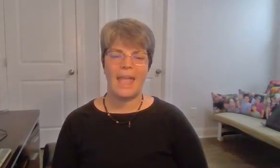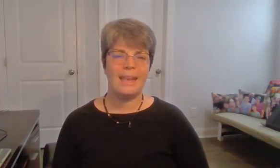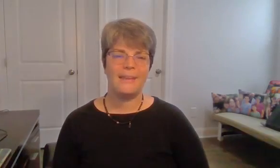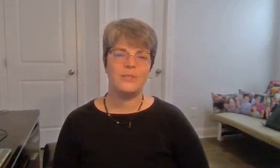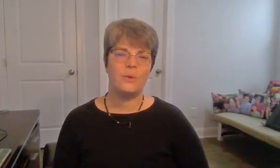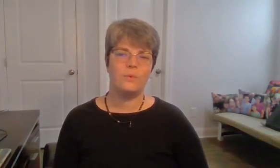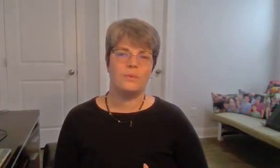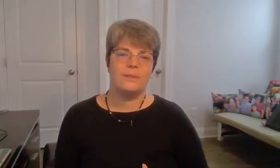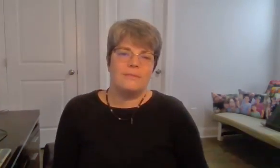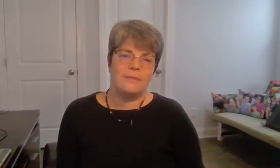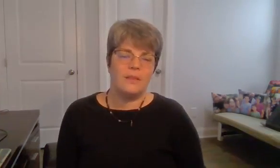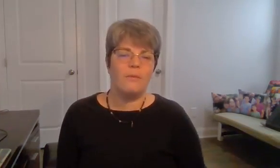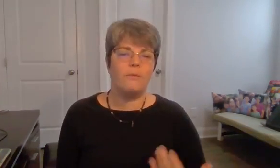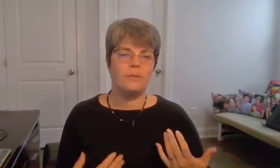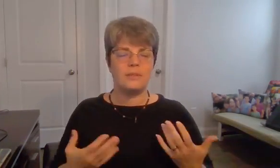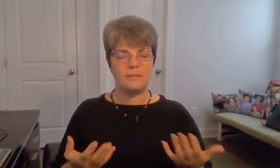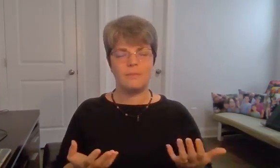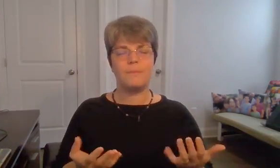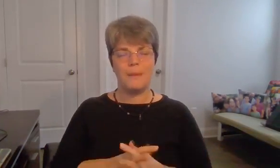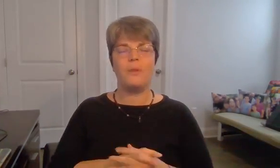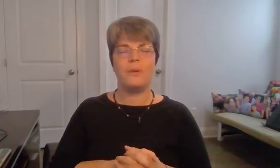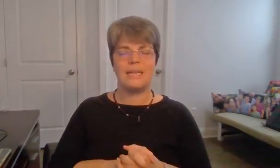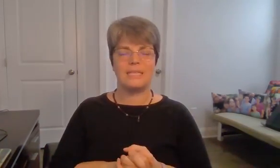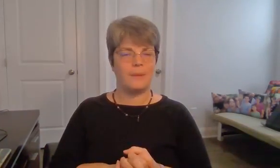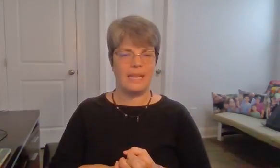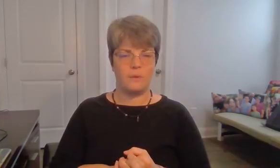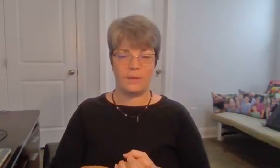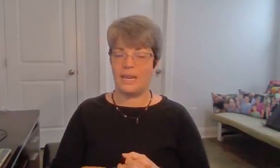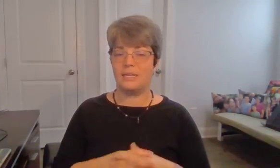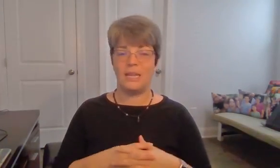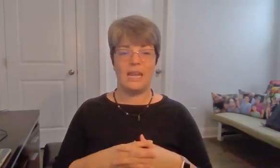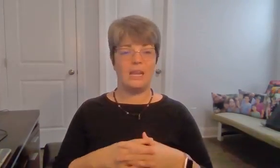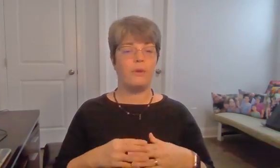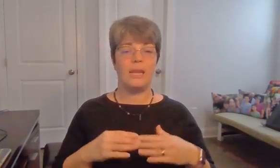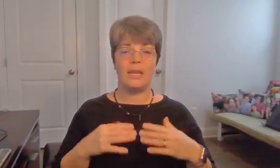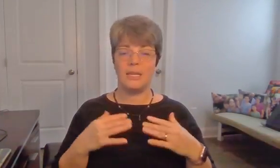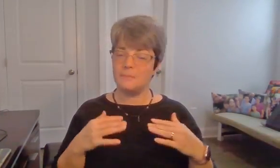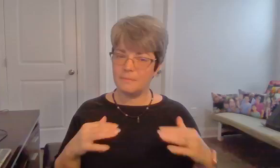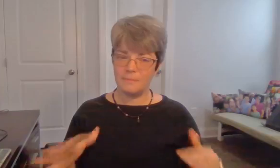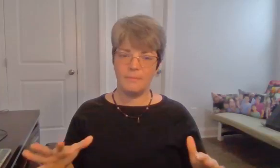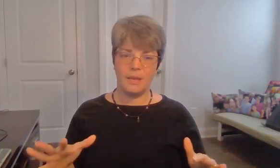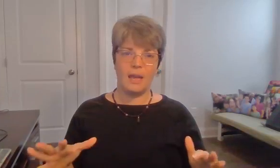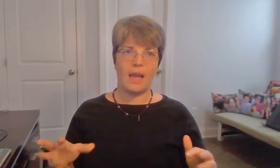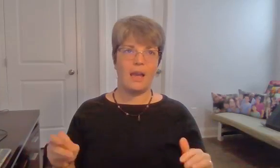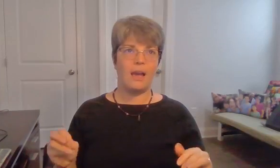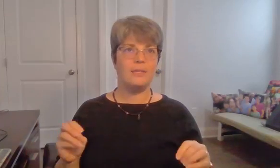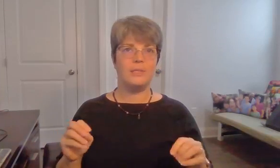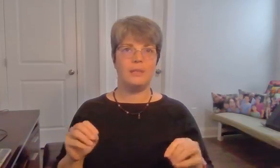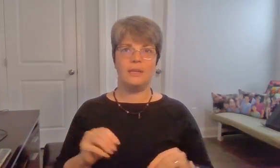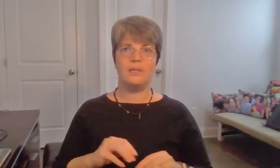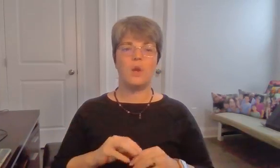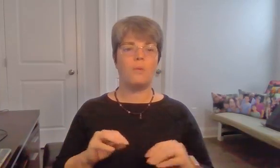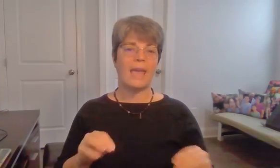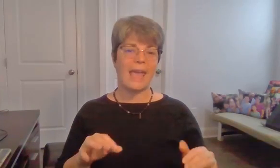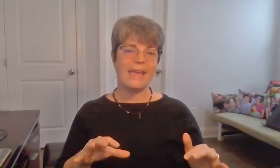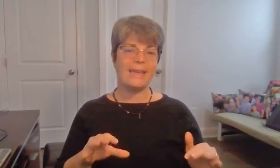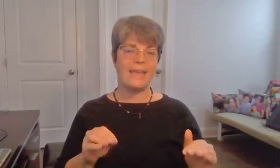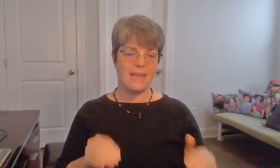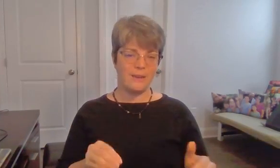And so people always ask about hand over hand. Hand over hand is okay if